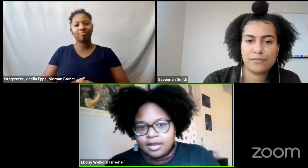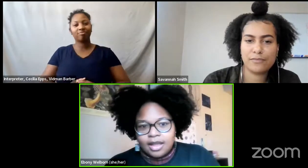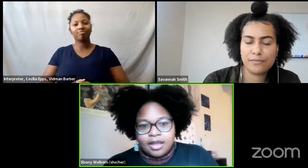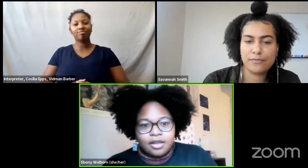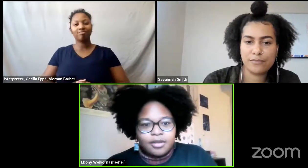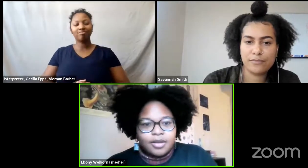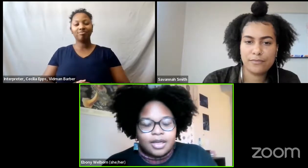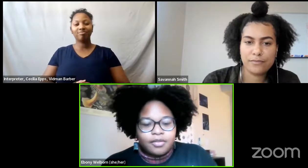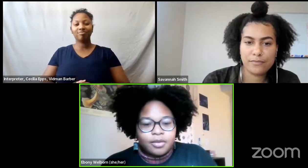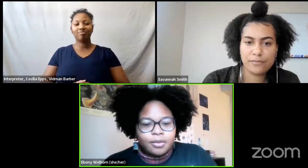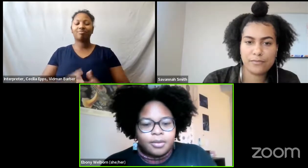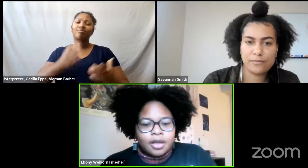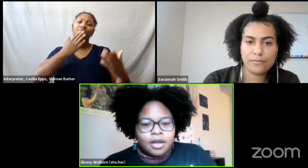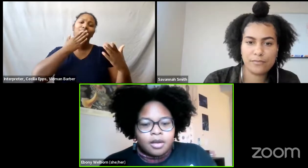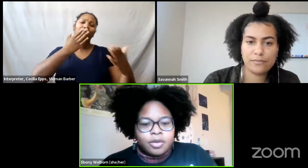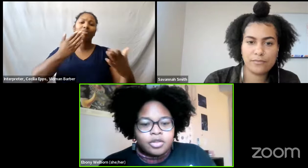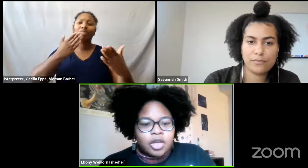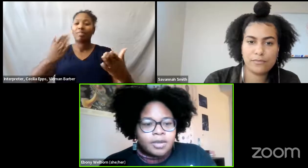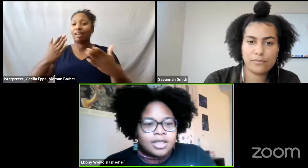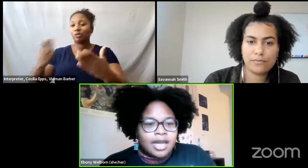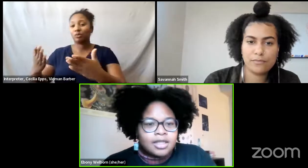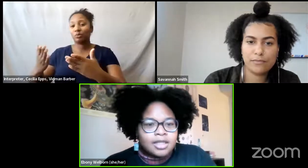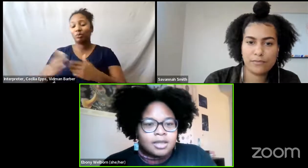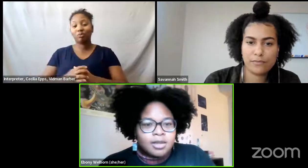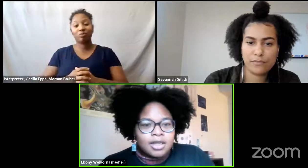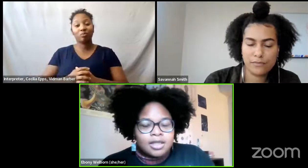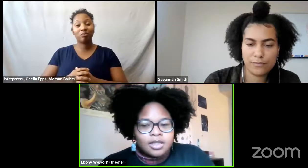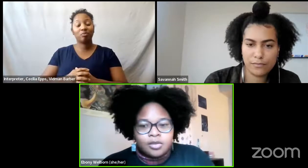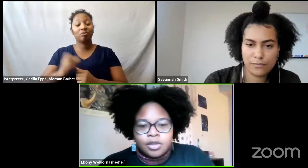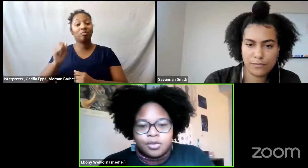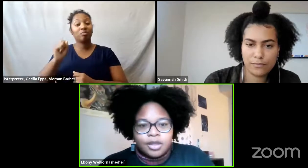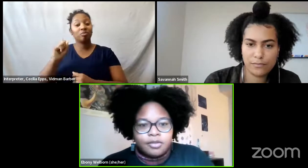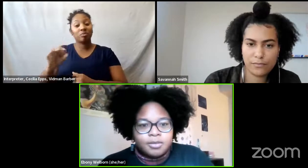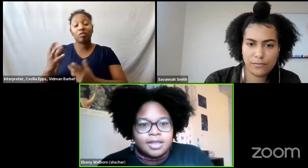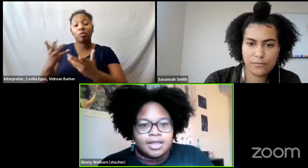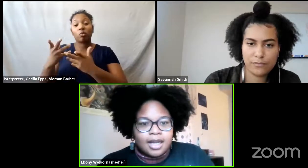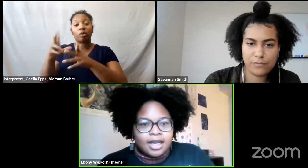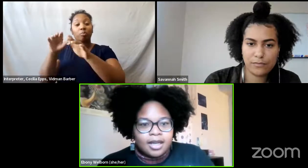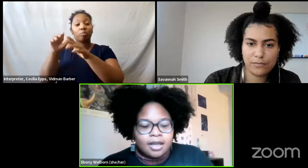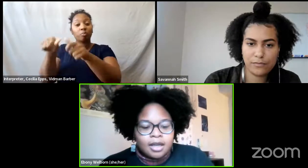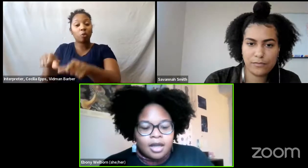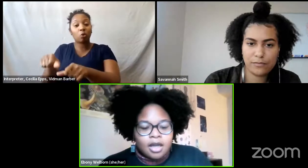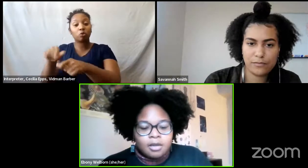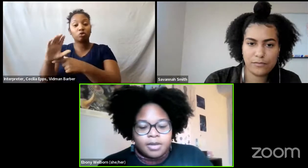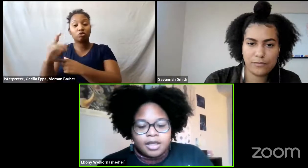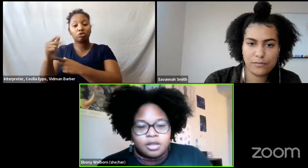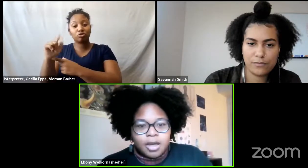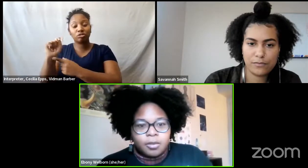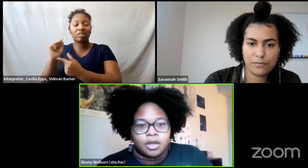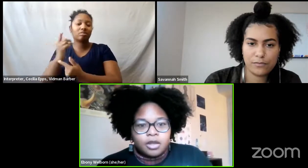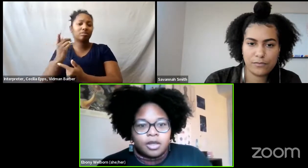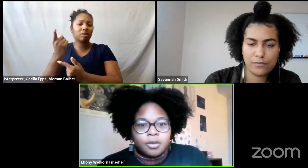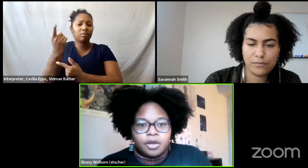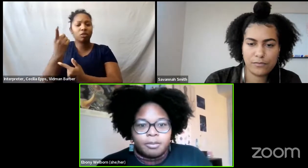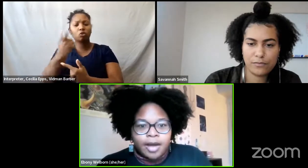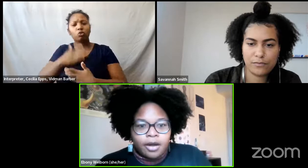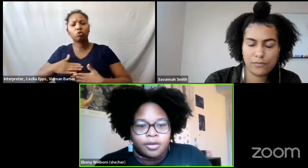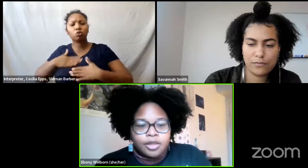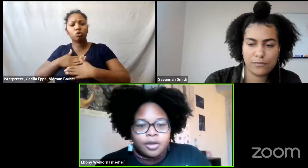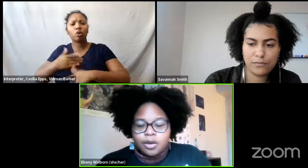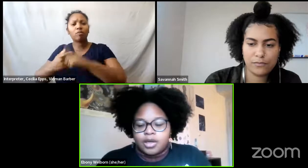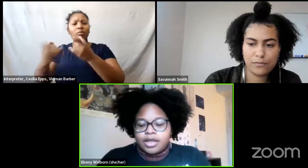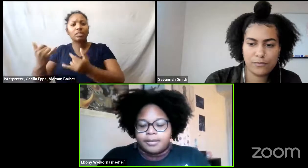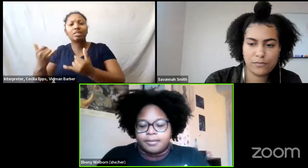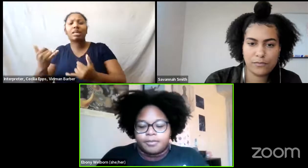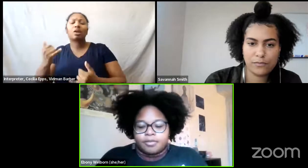say thank you. And if you want to drop in a chat just some of the things that you enjoyed from today, things you might want to learn more